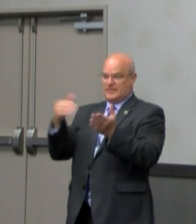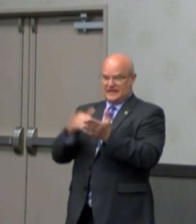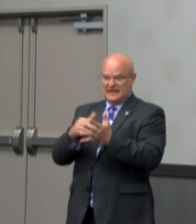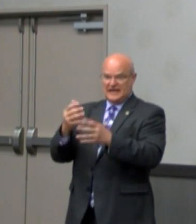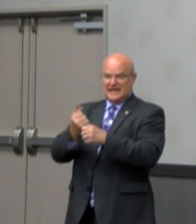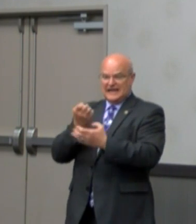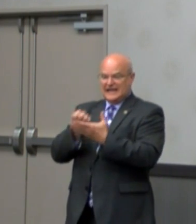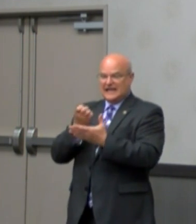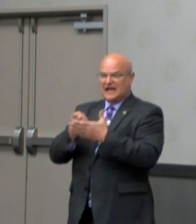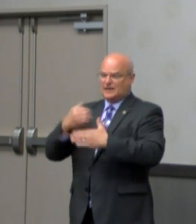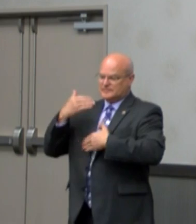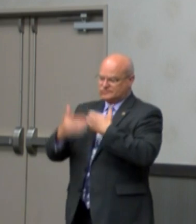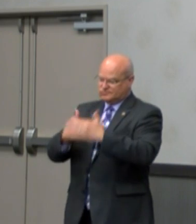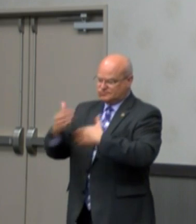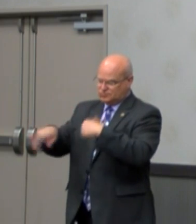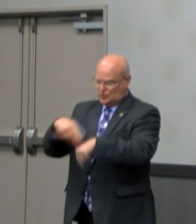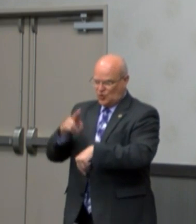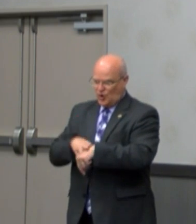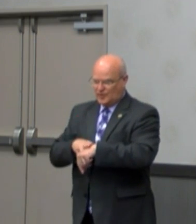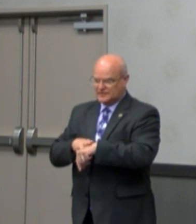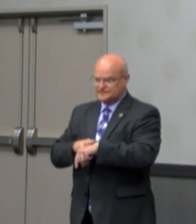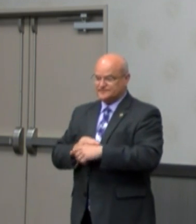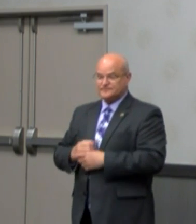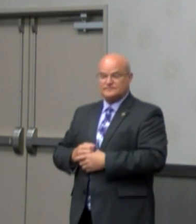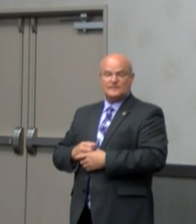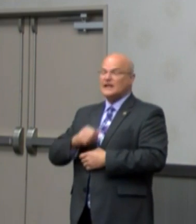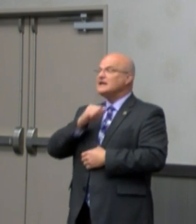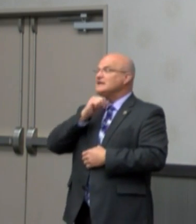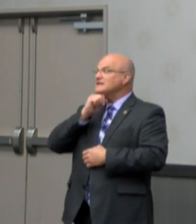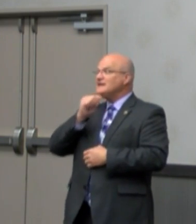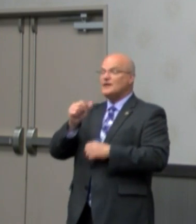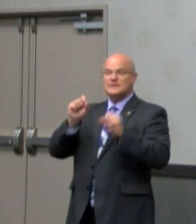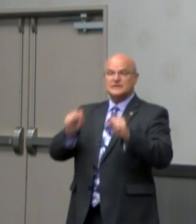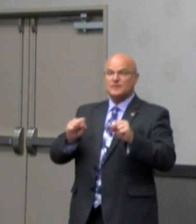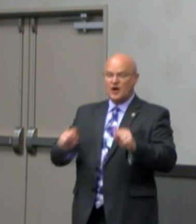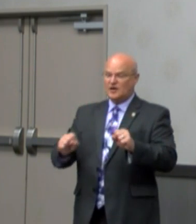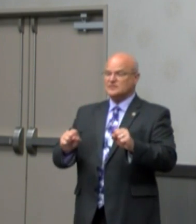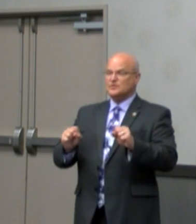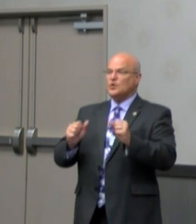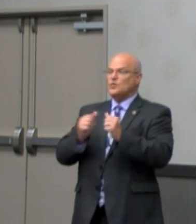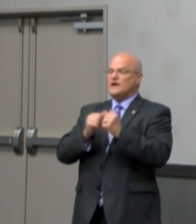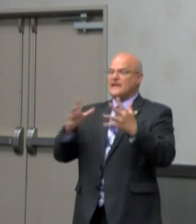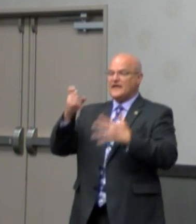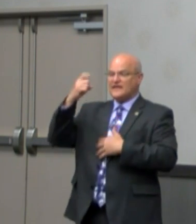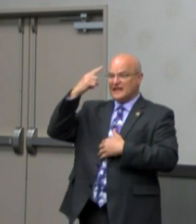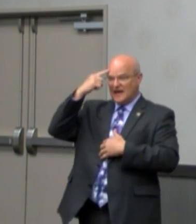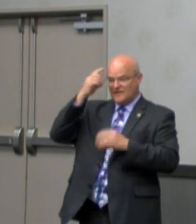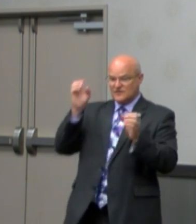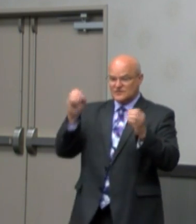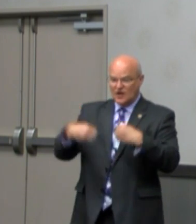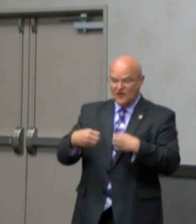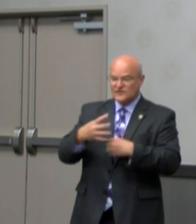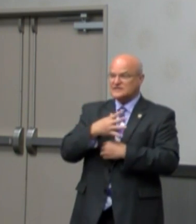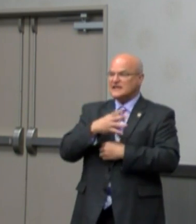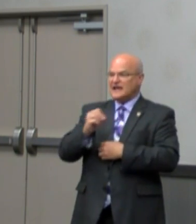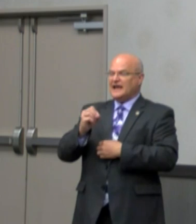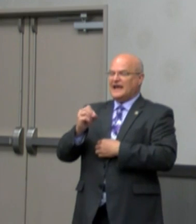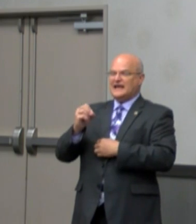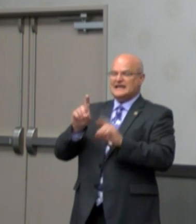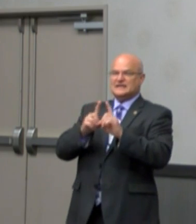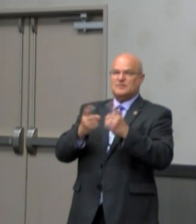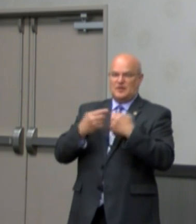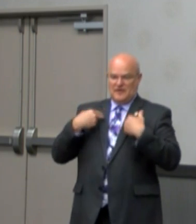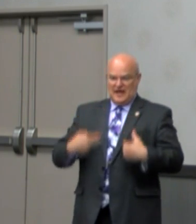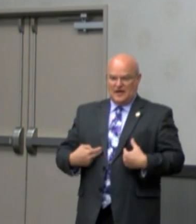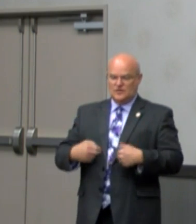getting our economy back to normal. This would not be possible without the Arkansas Department of Health and the governor's office working on these directives and working